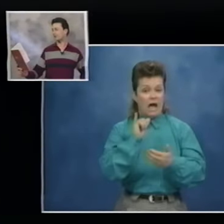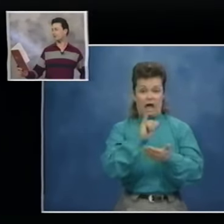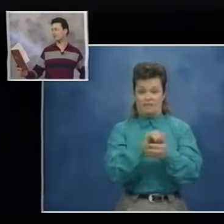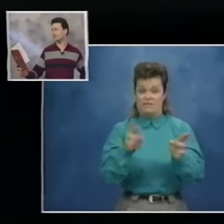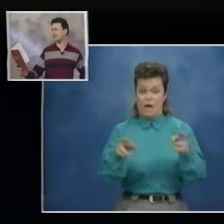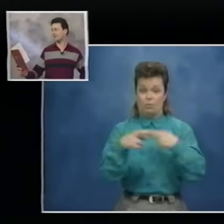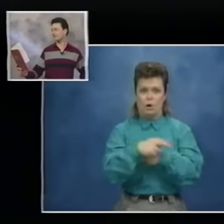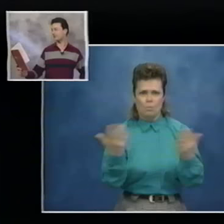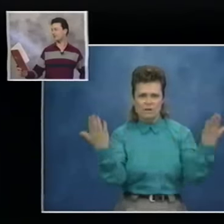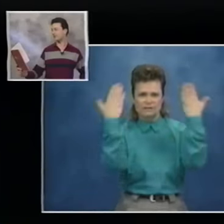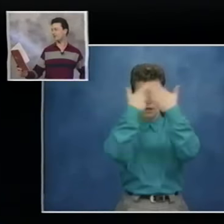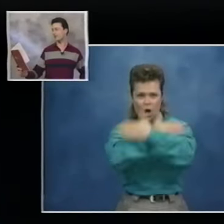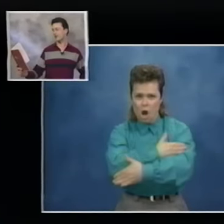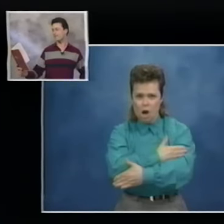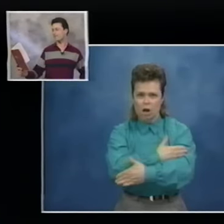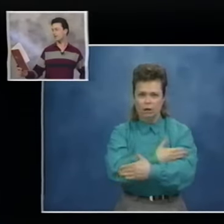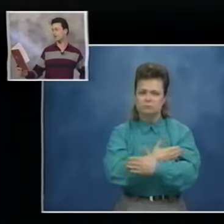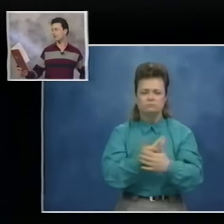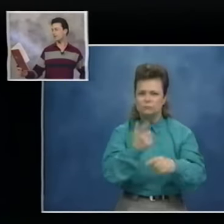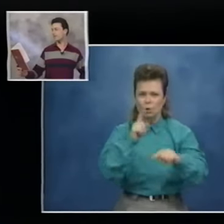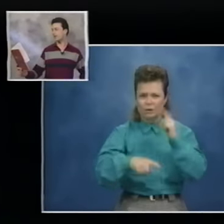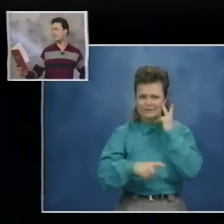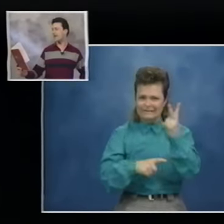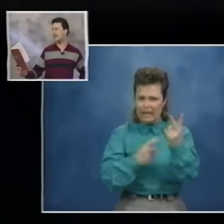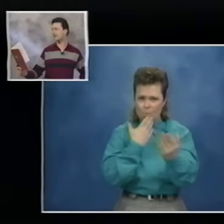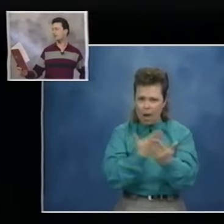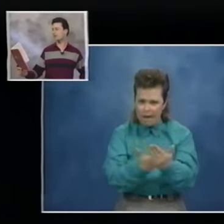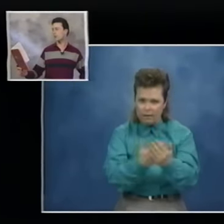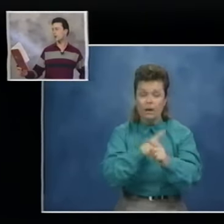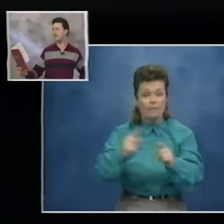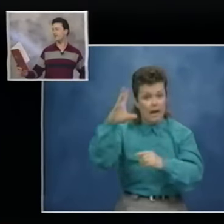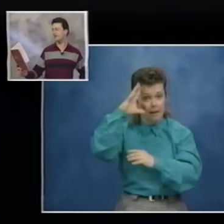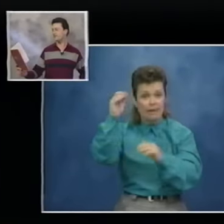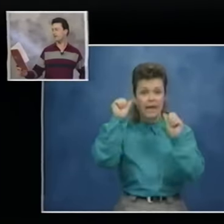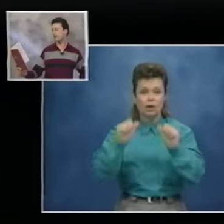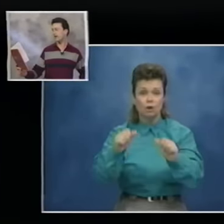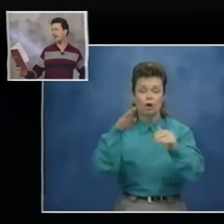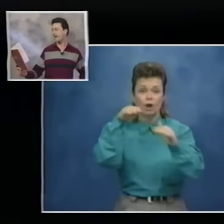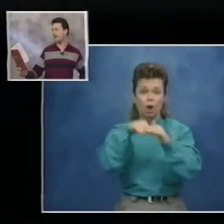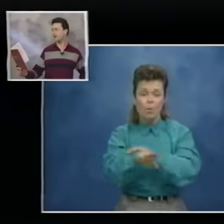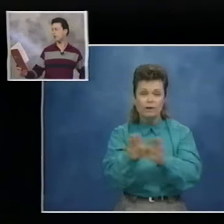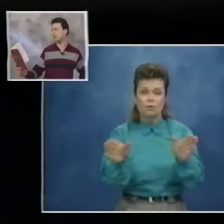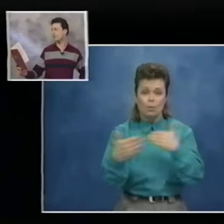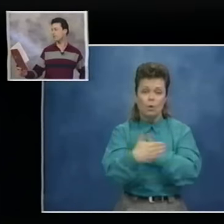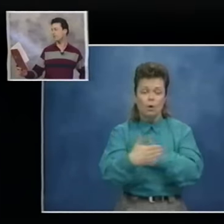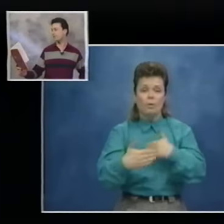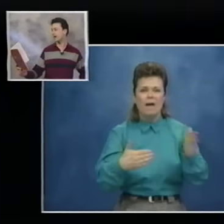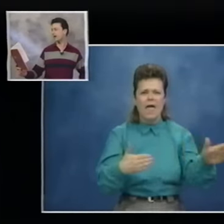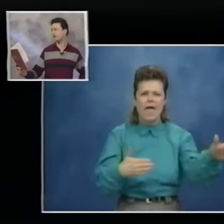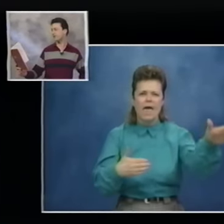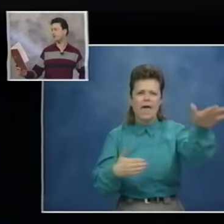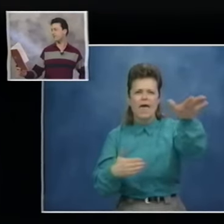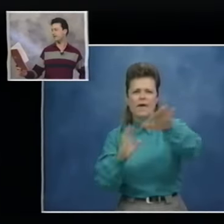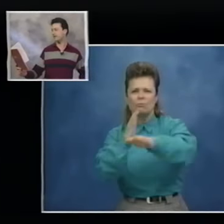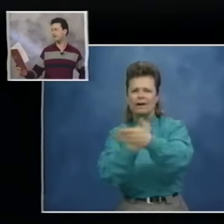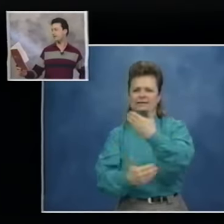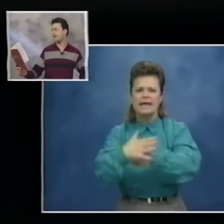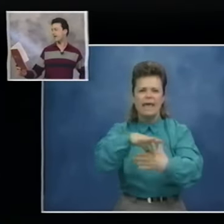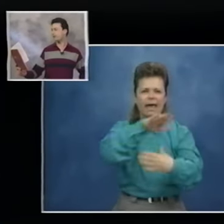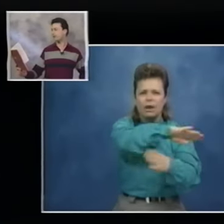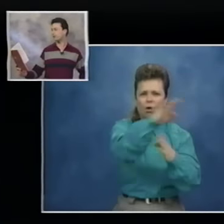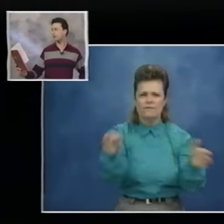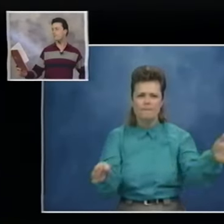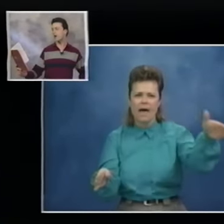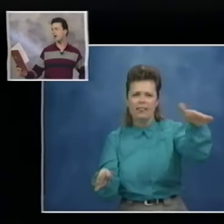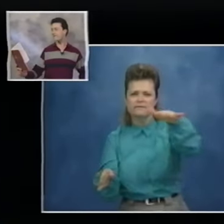these storage places to see well, but a man could run his hand over these piles of meat